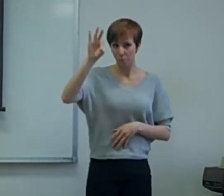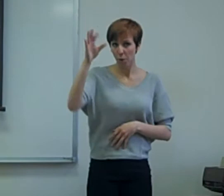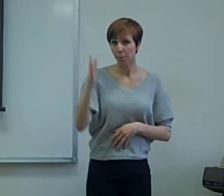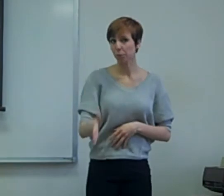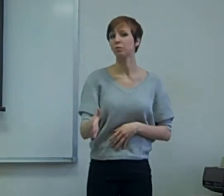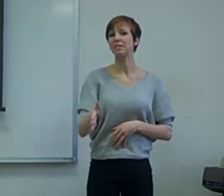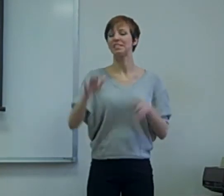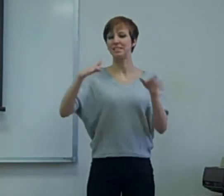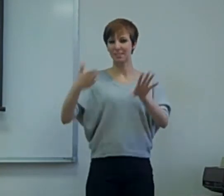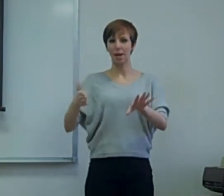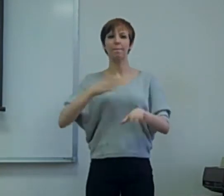But